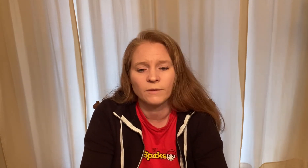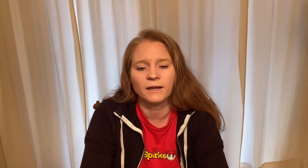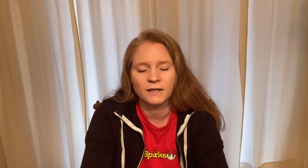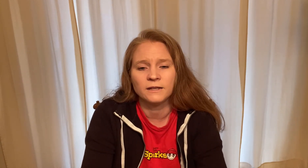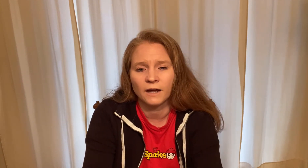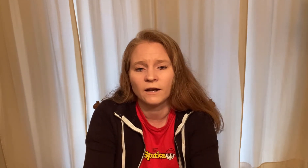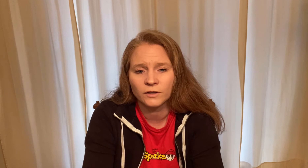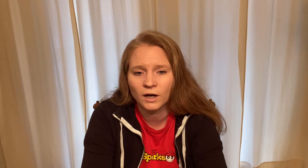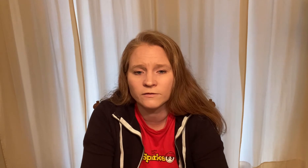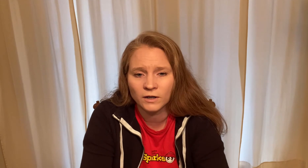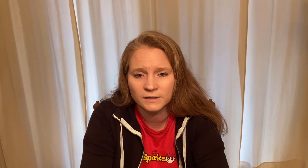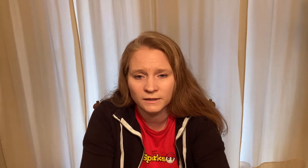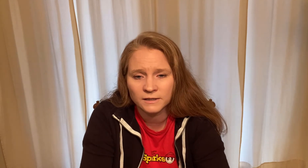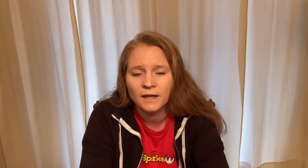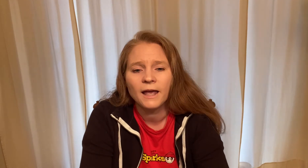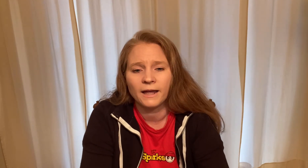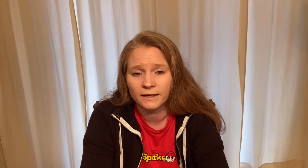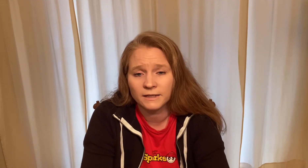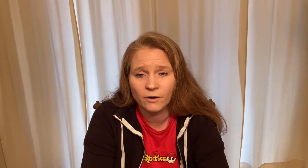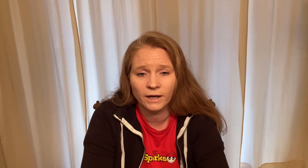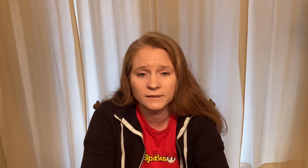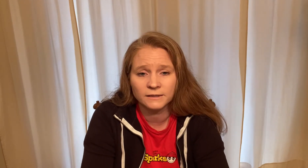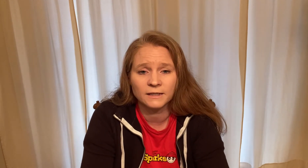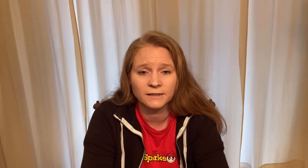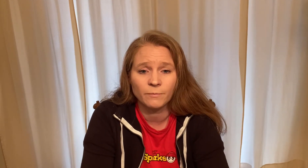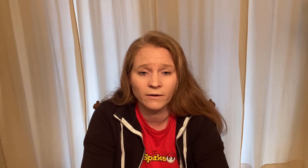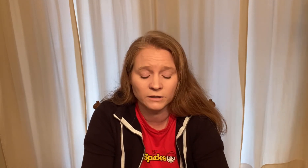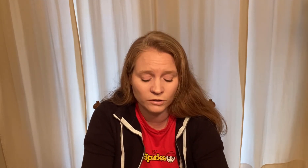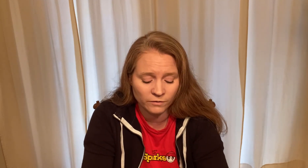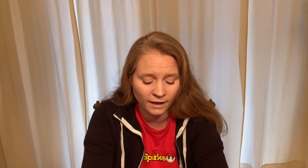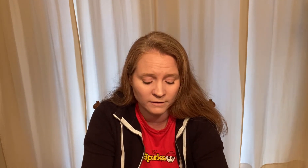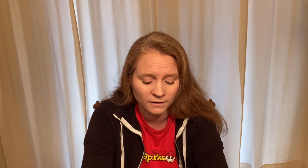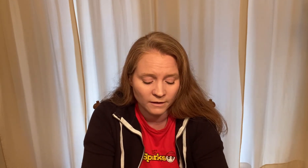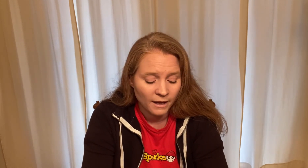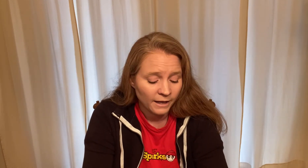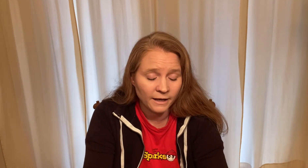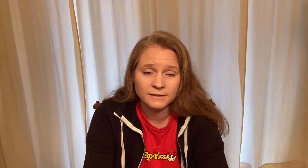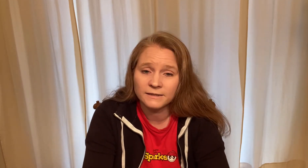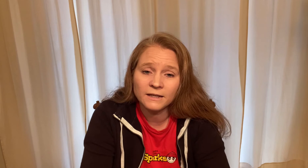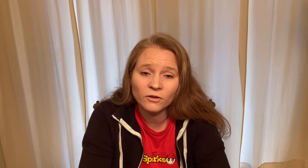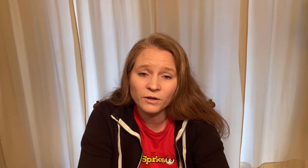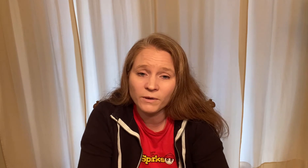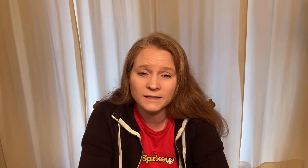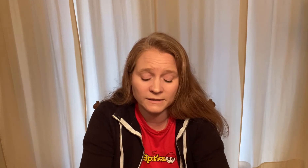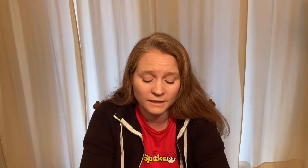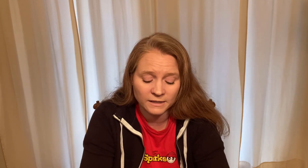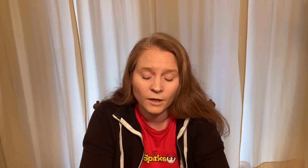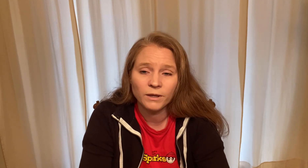he died on the cross for our sins and can take away our sins and has the power to do that. And Acts 16:31 tells us,